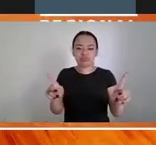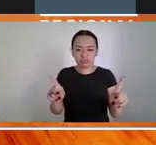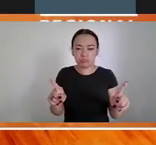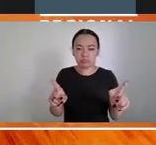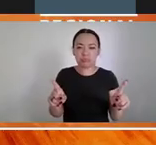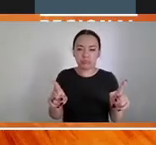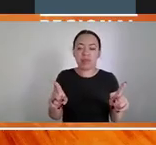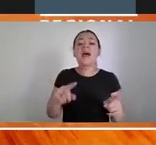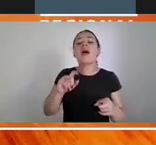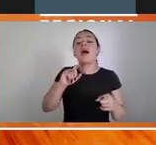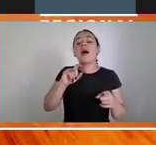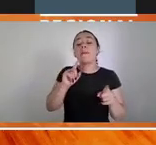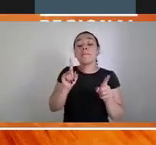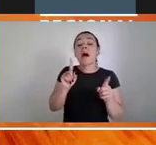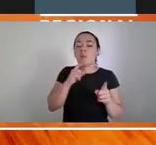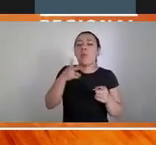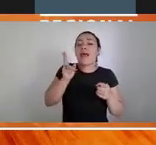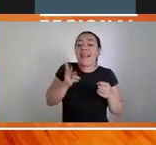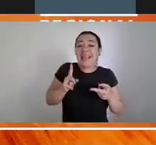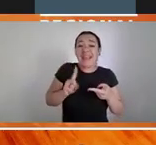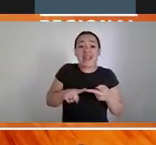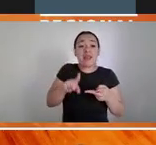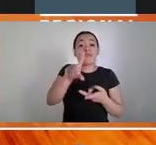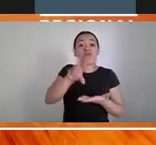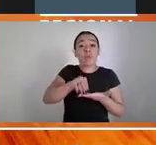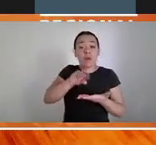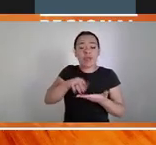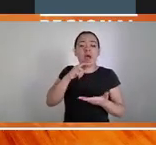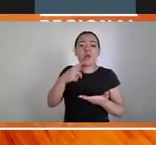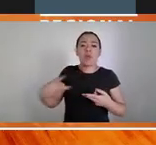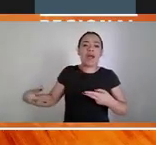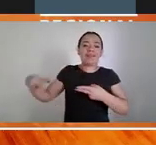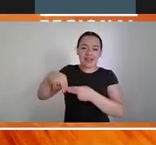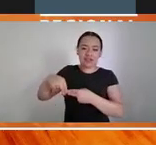alongside the recording and the slides after this session.